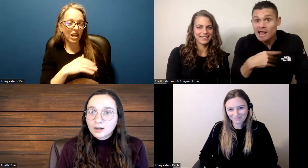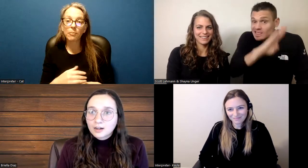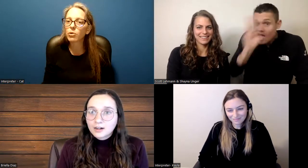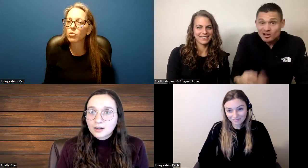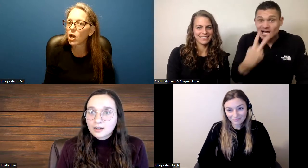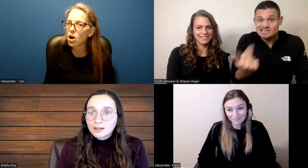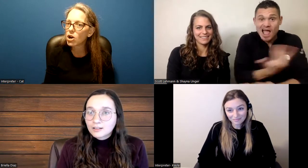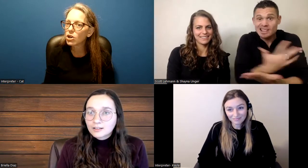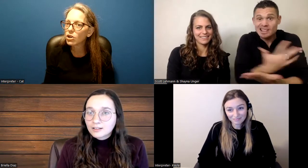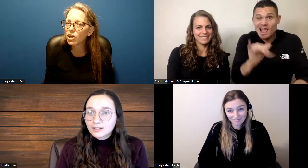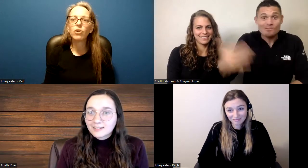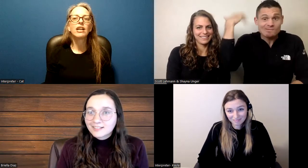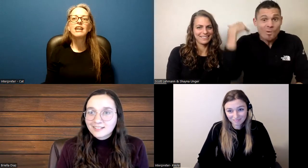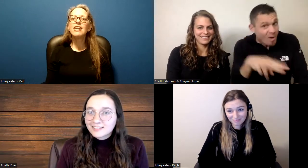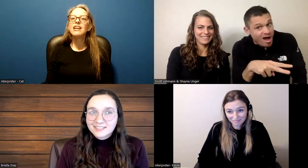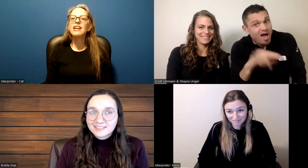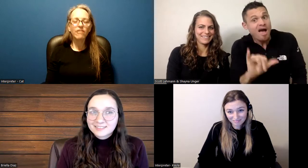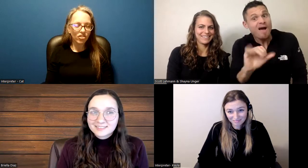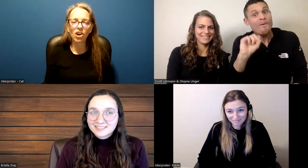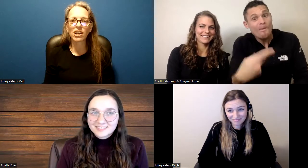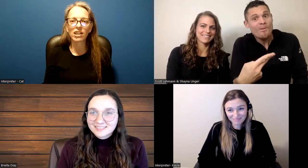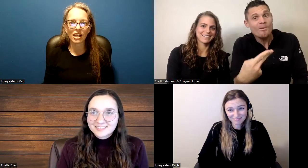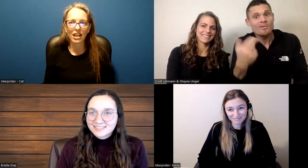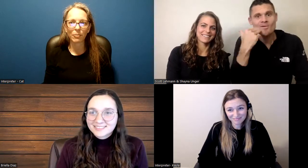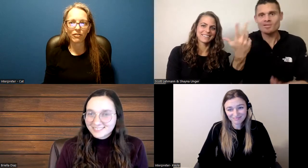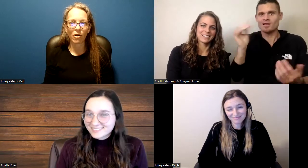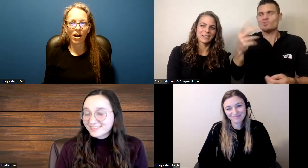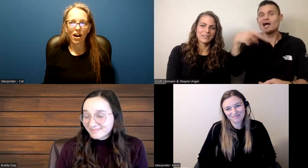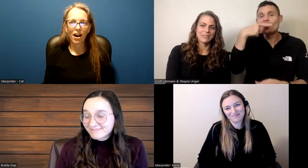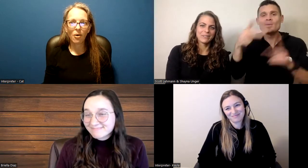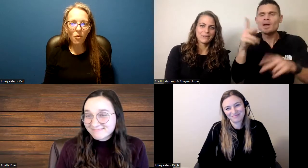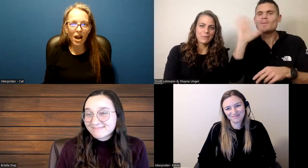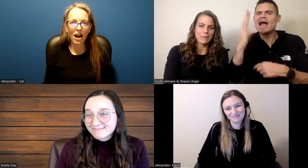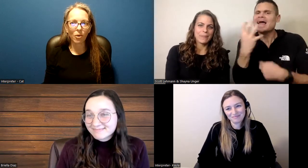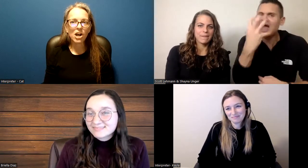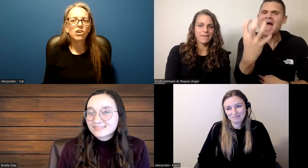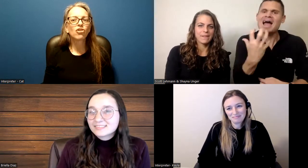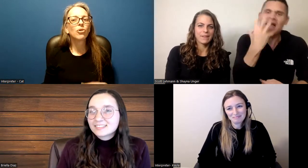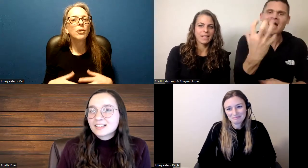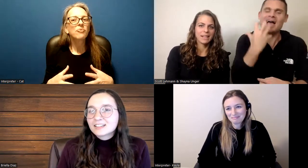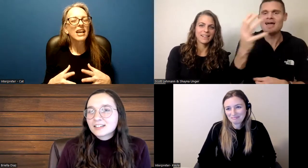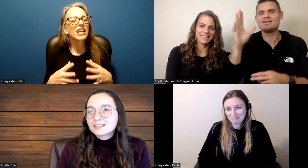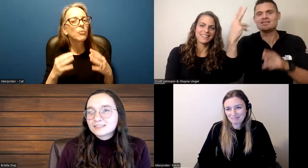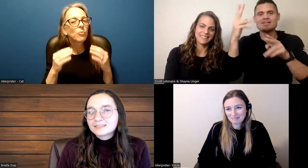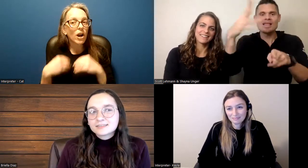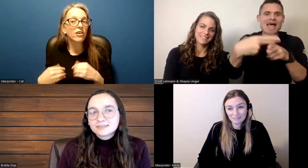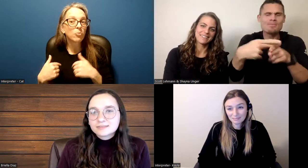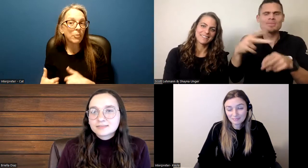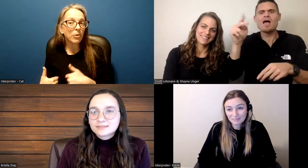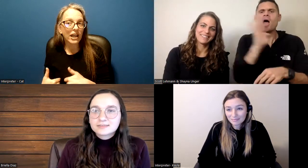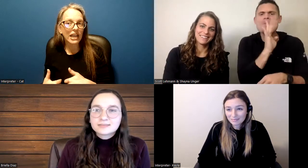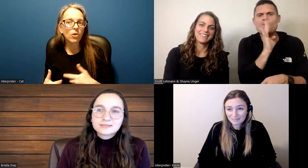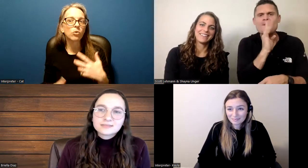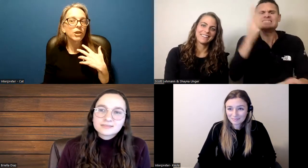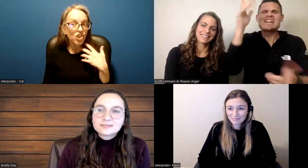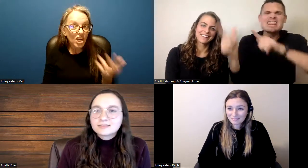they look, and people were like, dude, never saw anything like that before. Wow. So whereas people